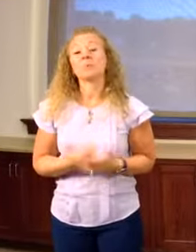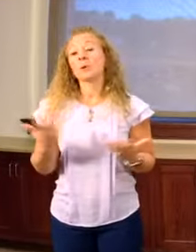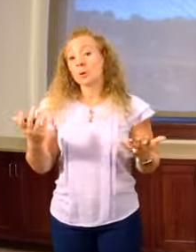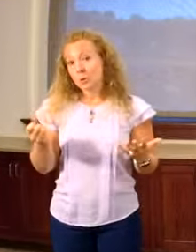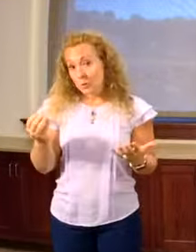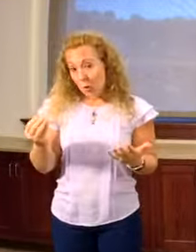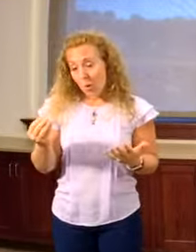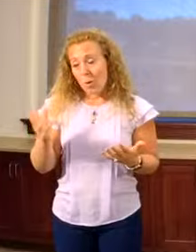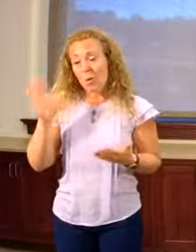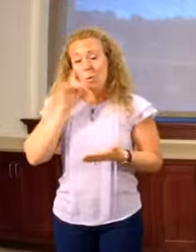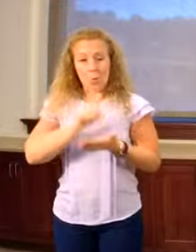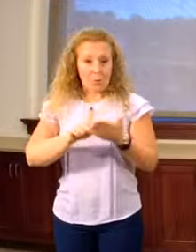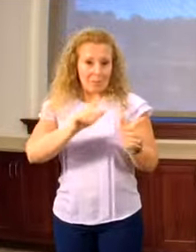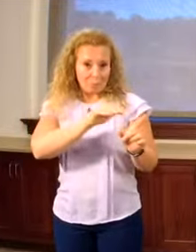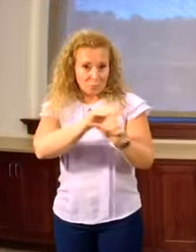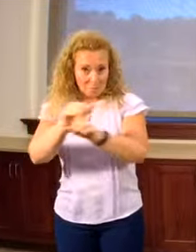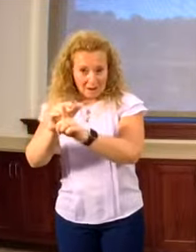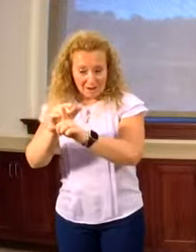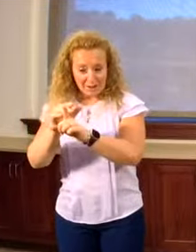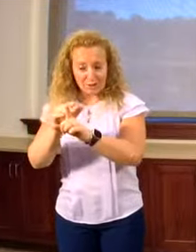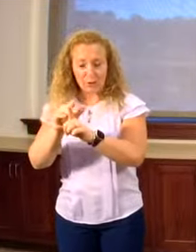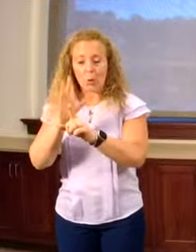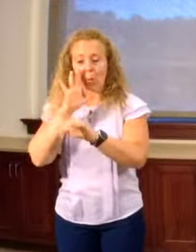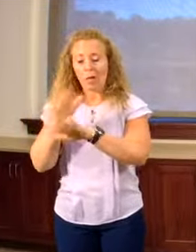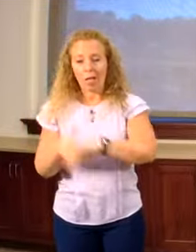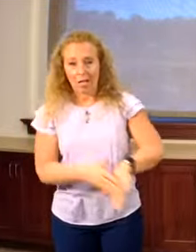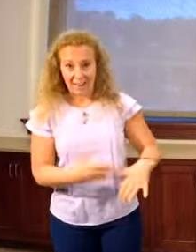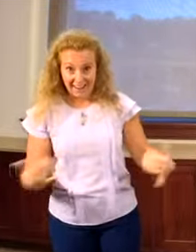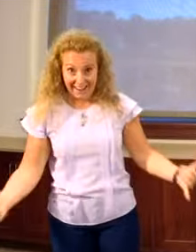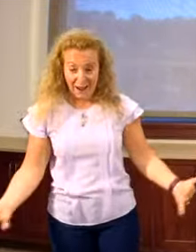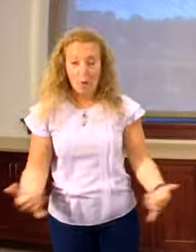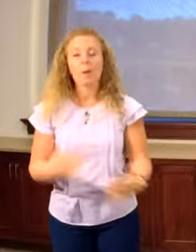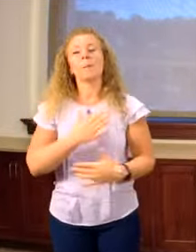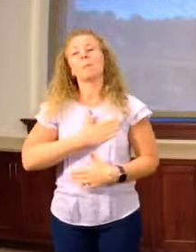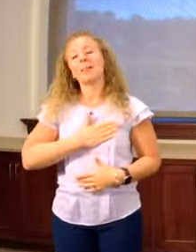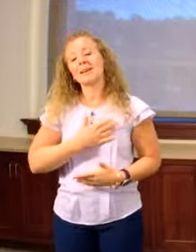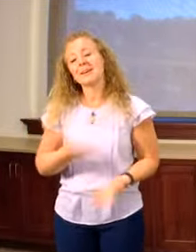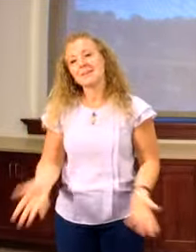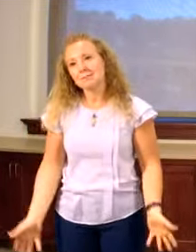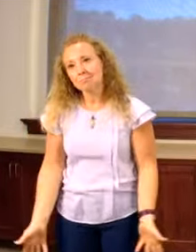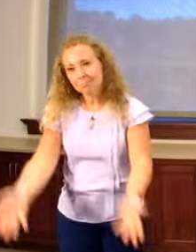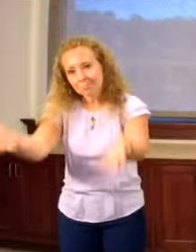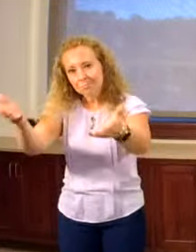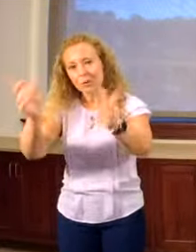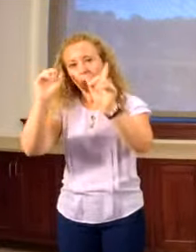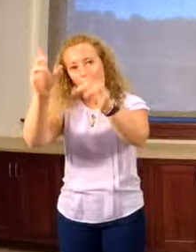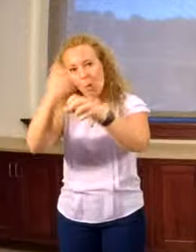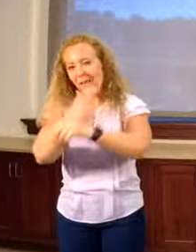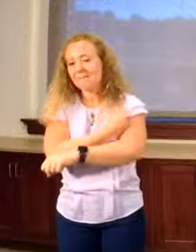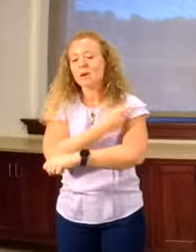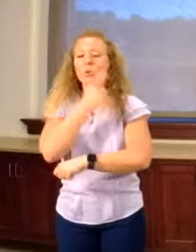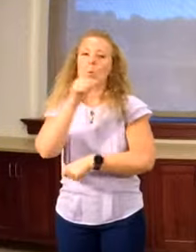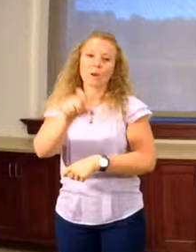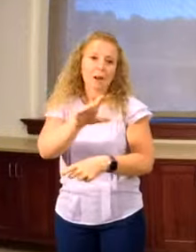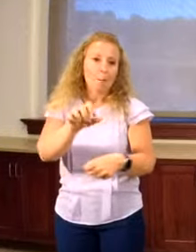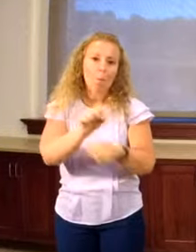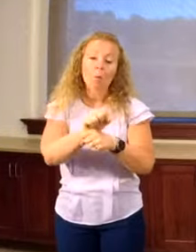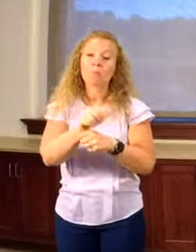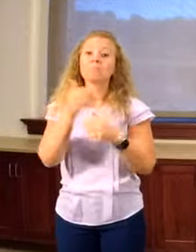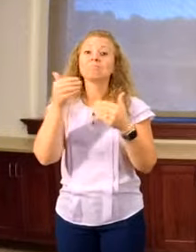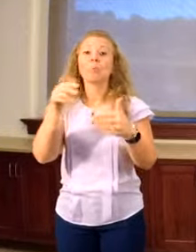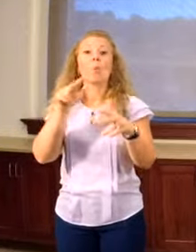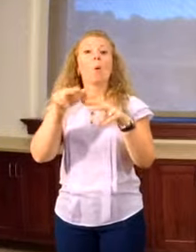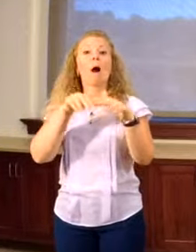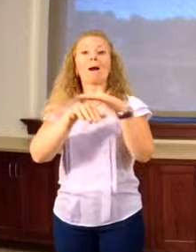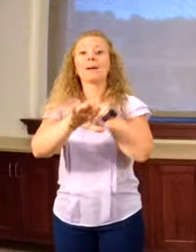So I'll get to my weekly reminder out of the way now. Please go get vaccinated. You don't need an appointment. You can just walk into